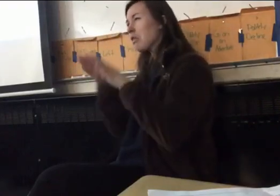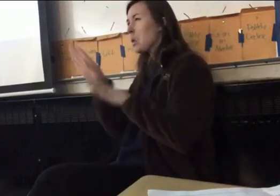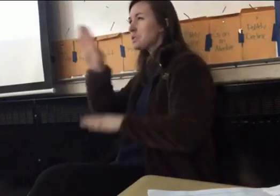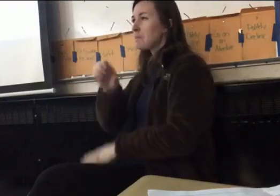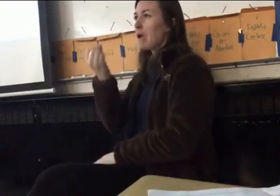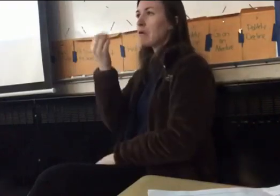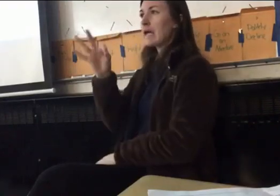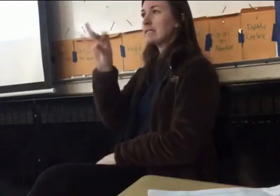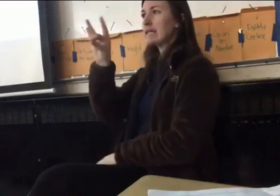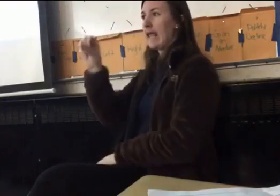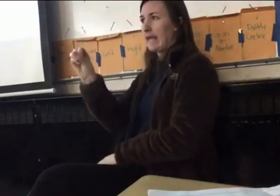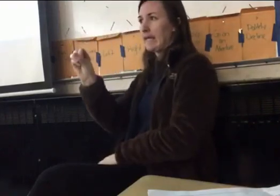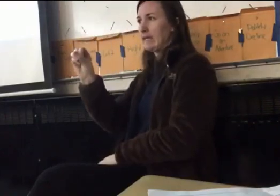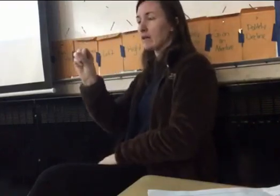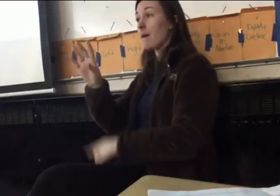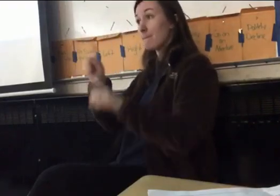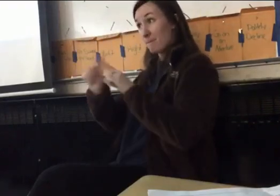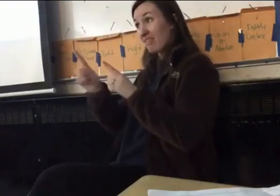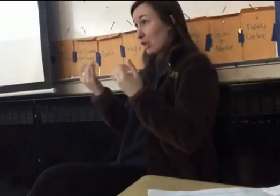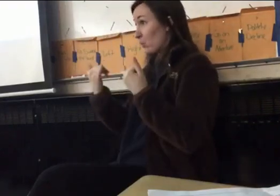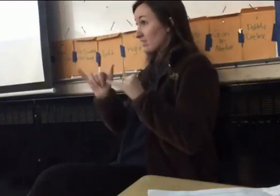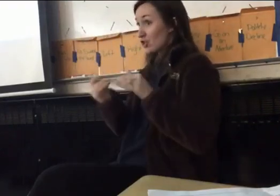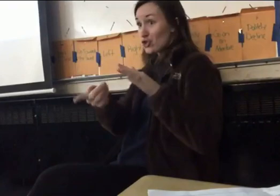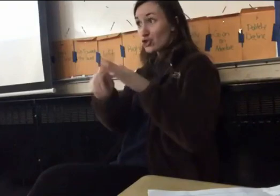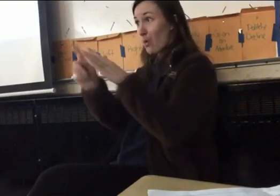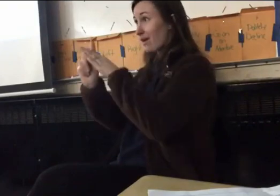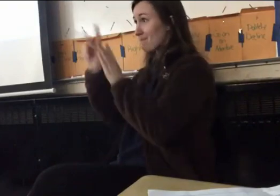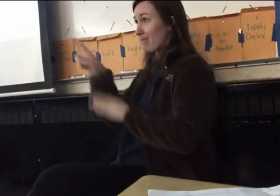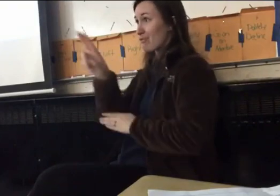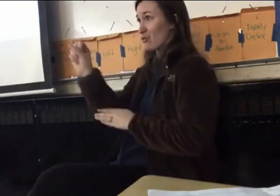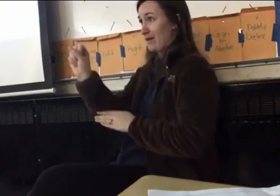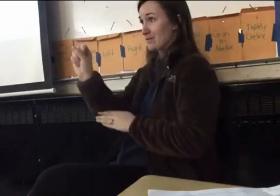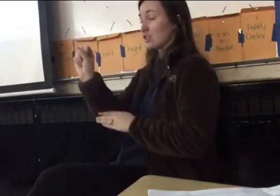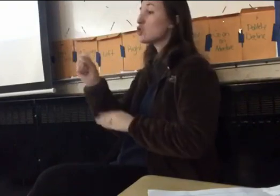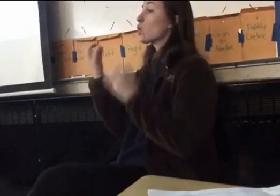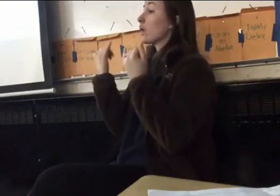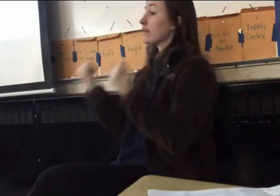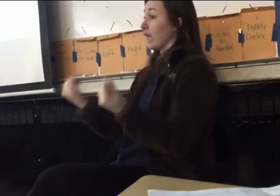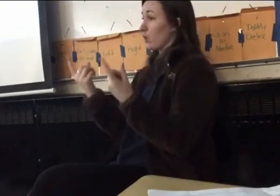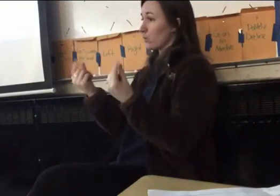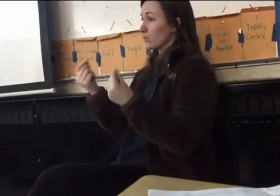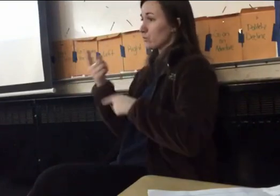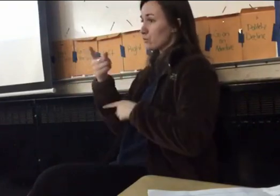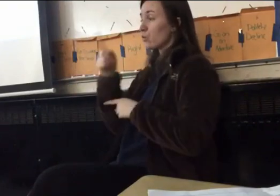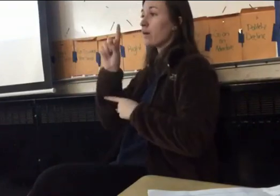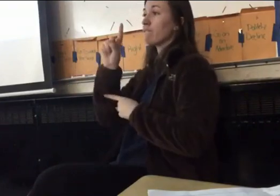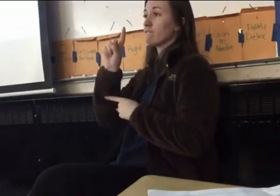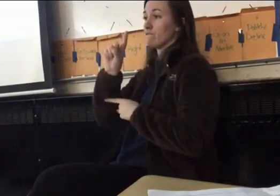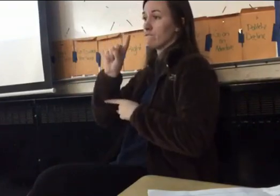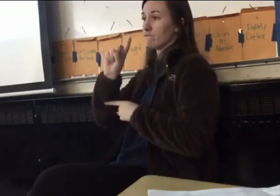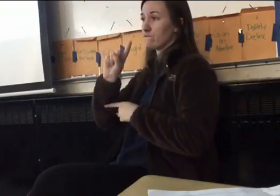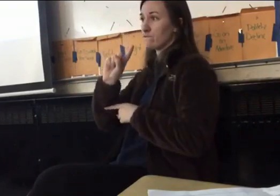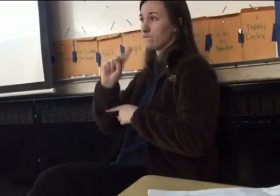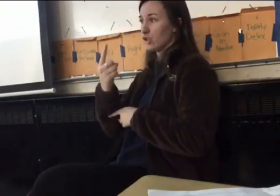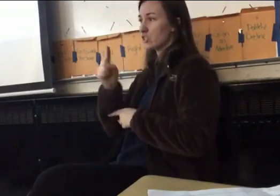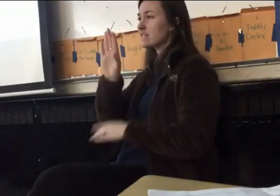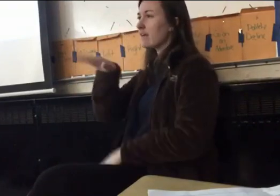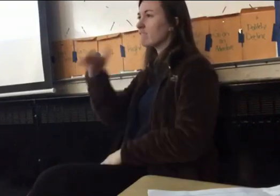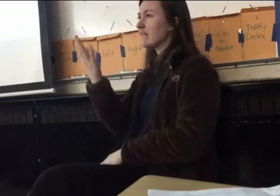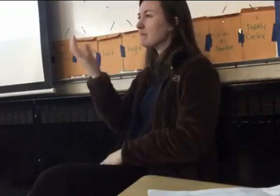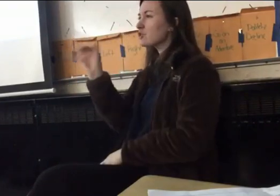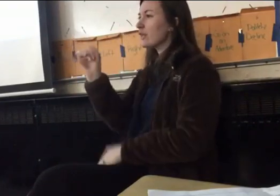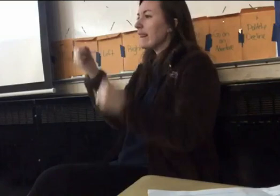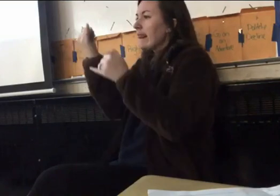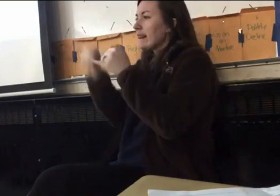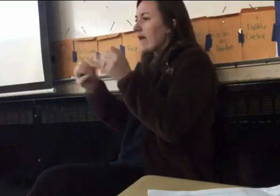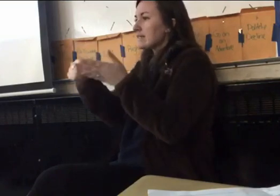but they were present throughout the United States. Now, here's what you're going to do. If you'll first off flip to like the very